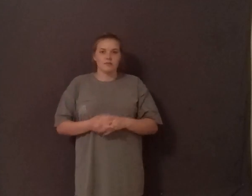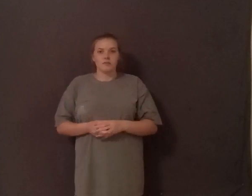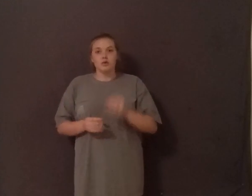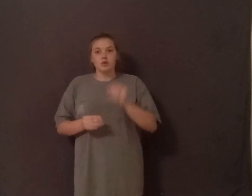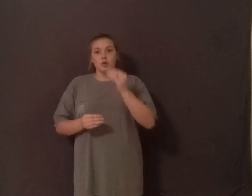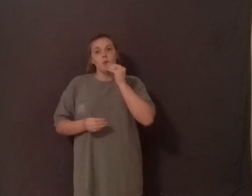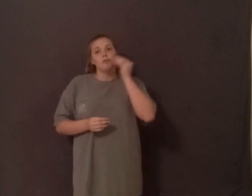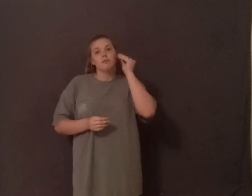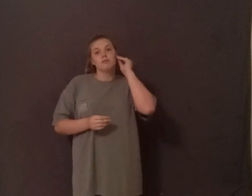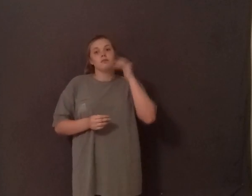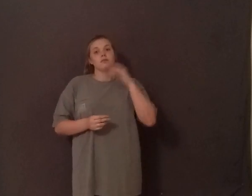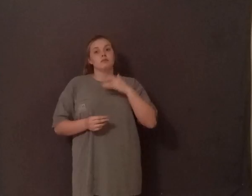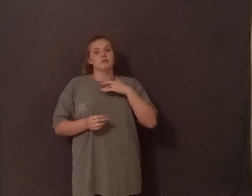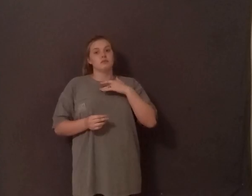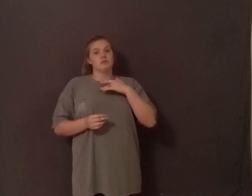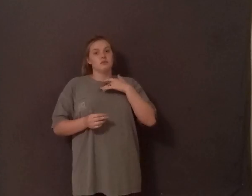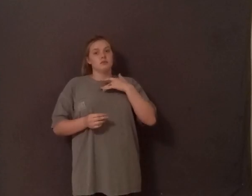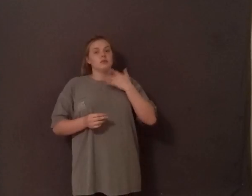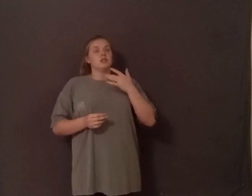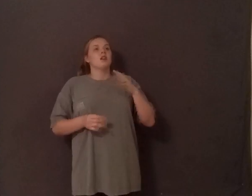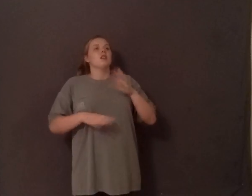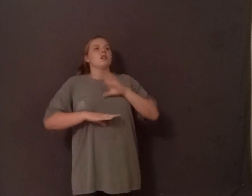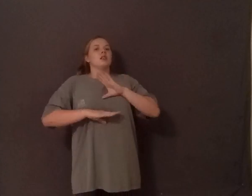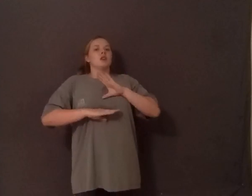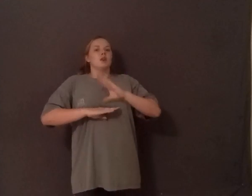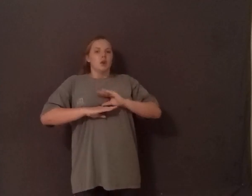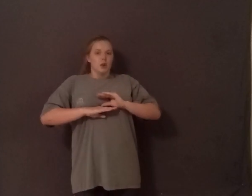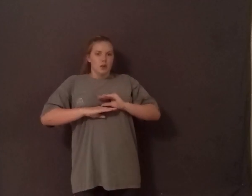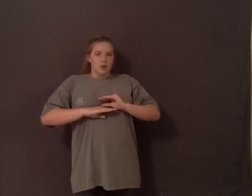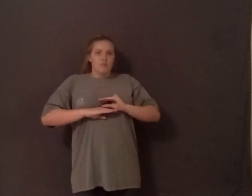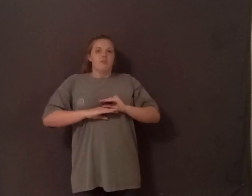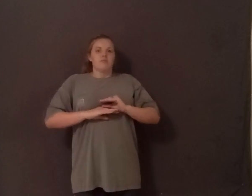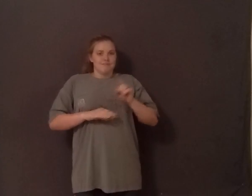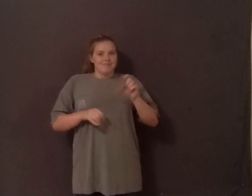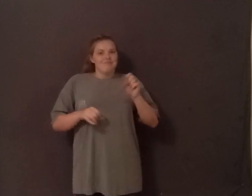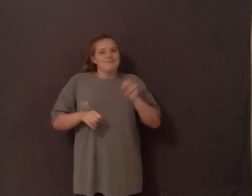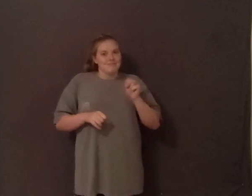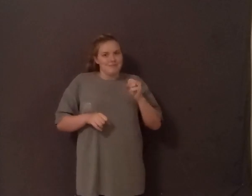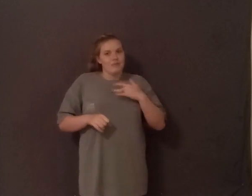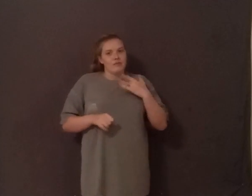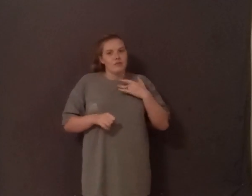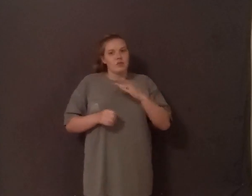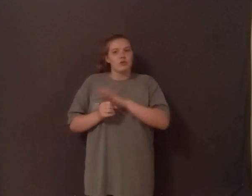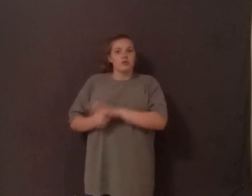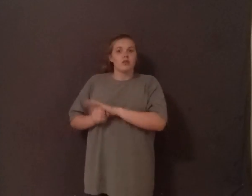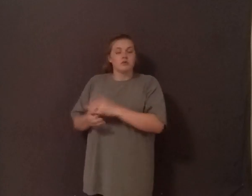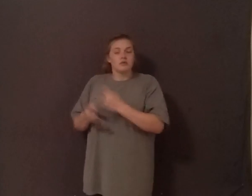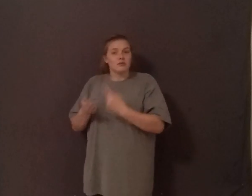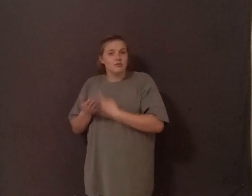because you couldn't feel stress unless you were in the job. But if you think about it, you do. Okay, I hope that makes sense. I hope you were able to discover